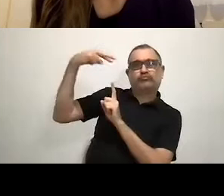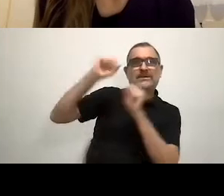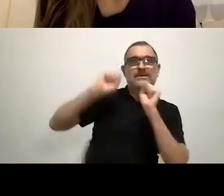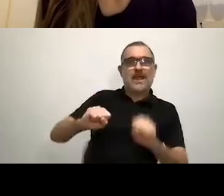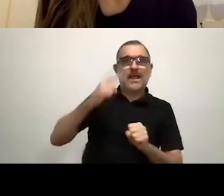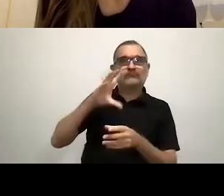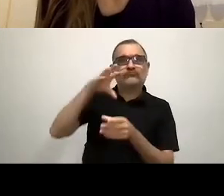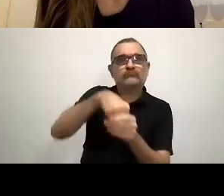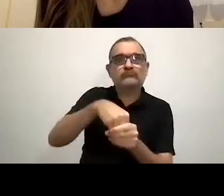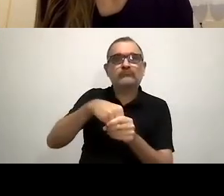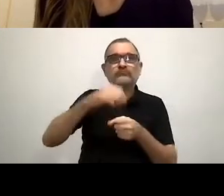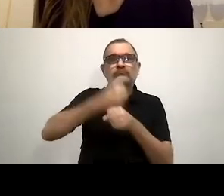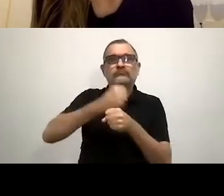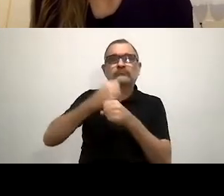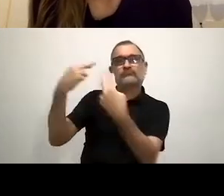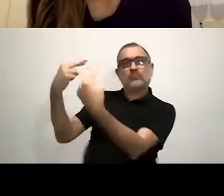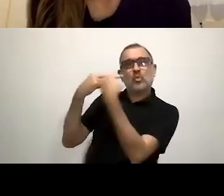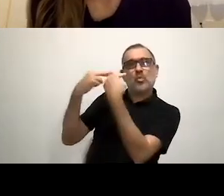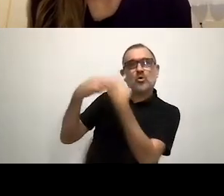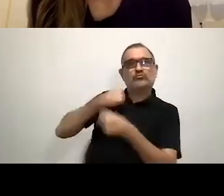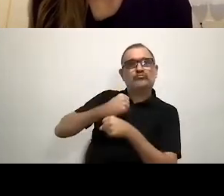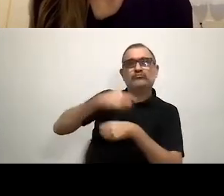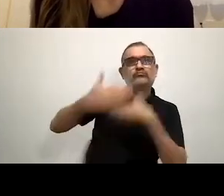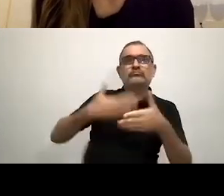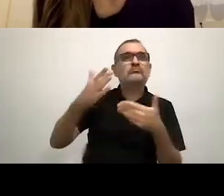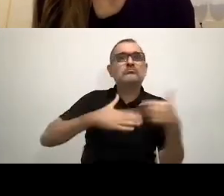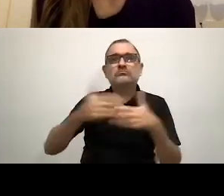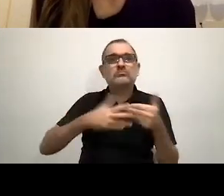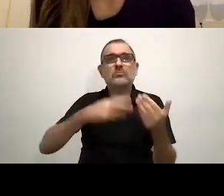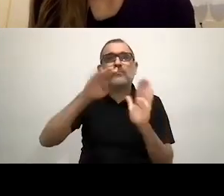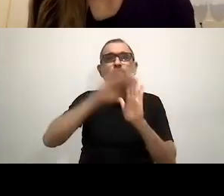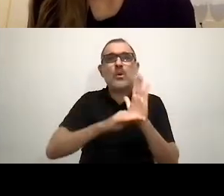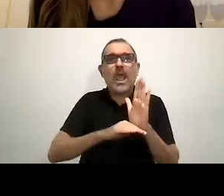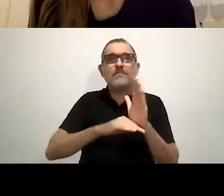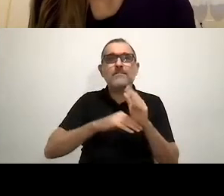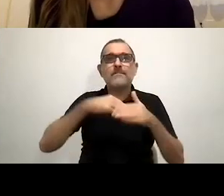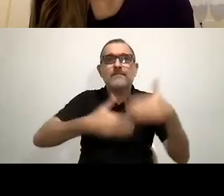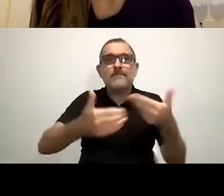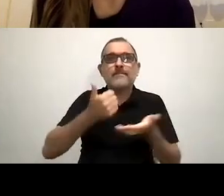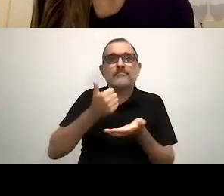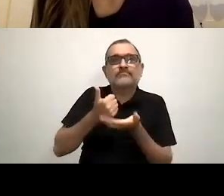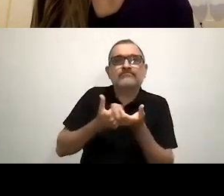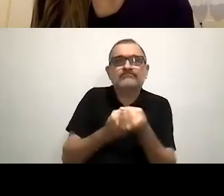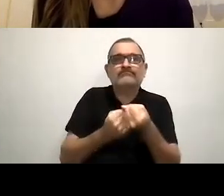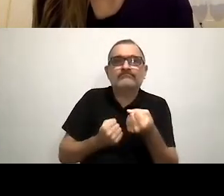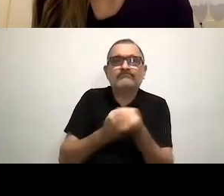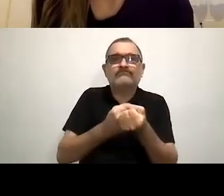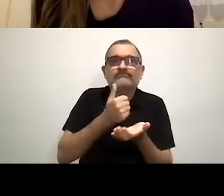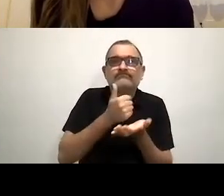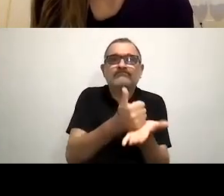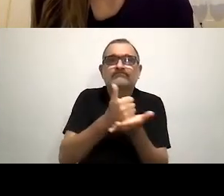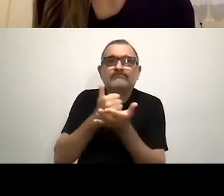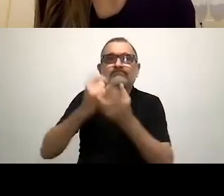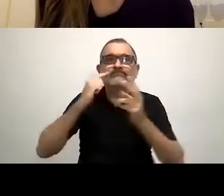to projects, working as an instructor, or doing research, work involved in research and publication. All of